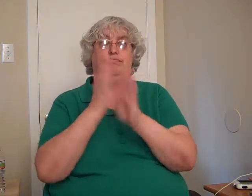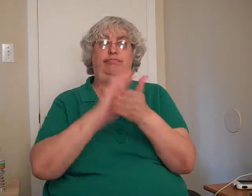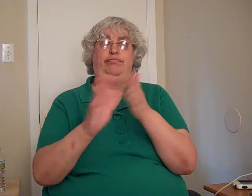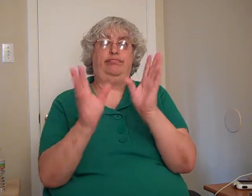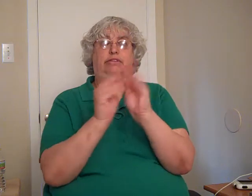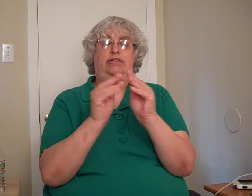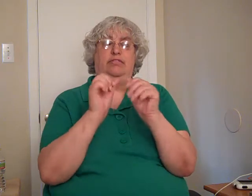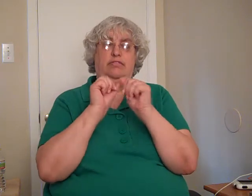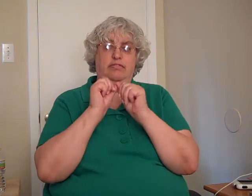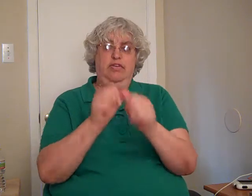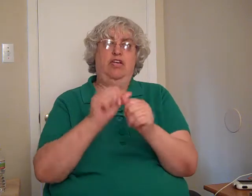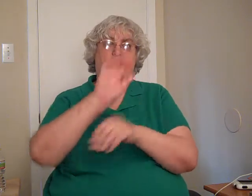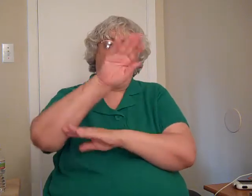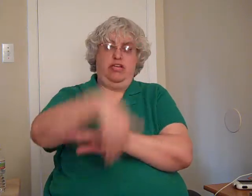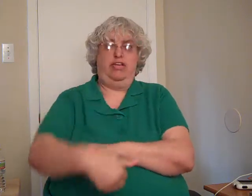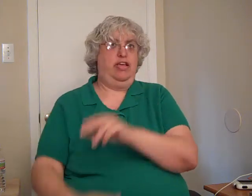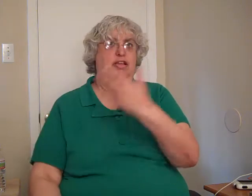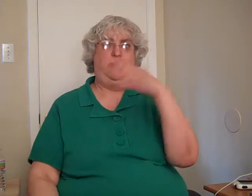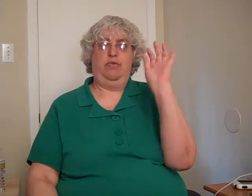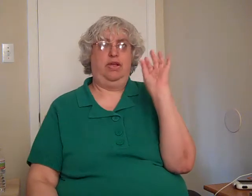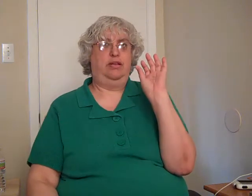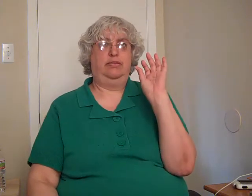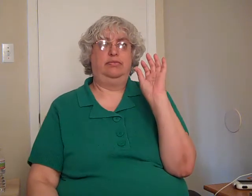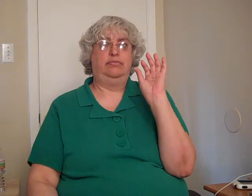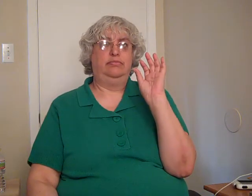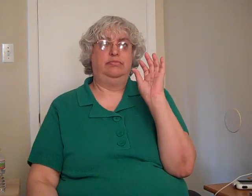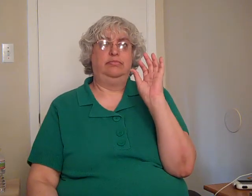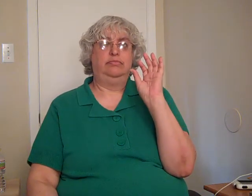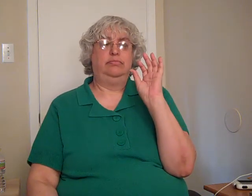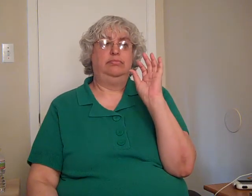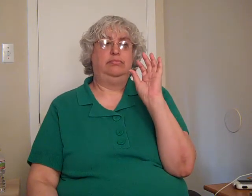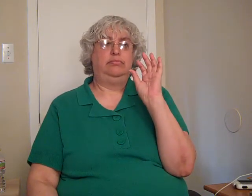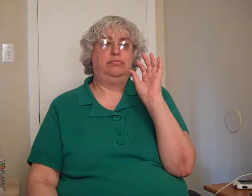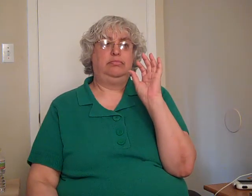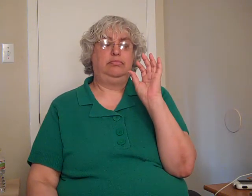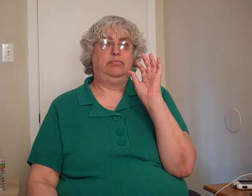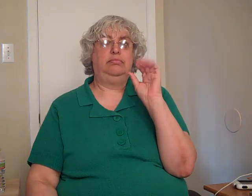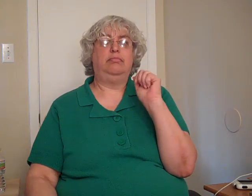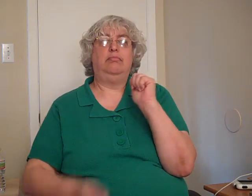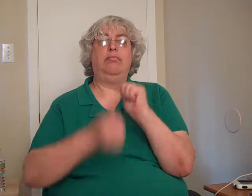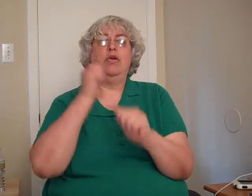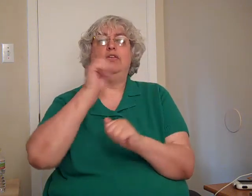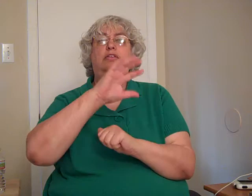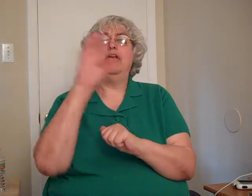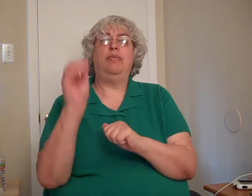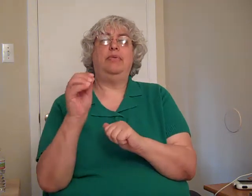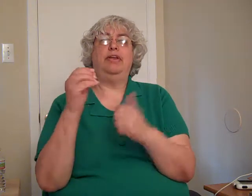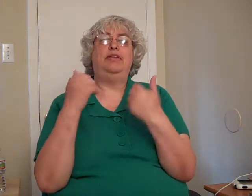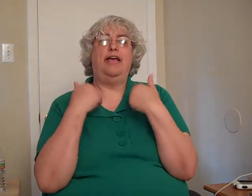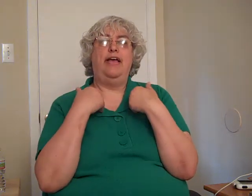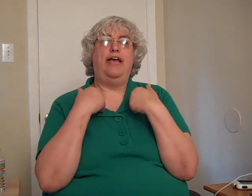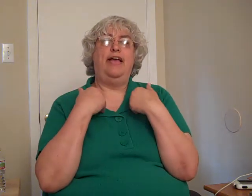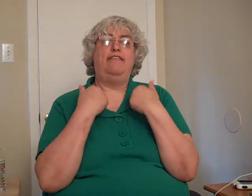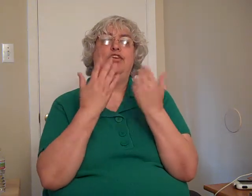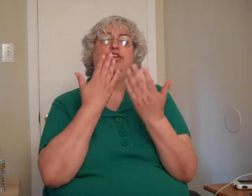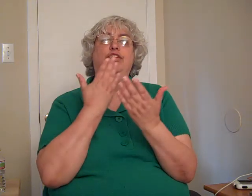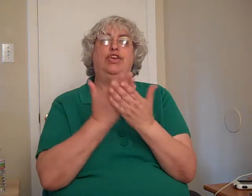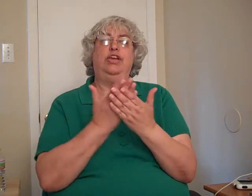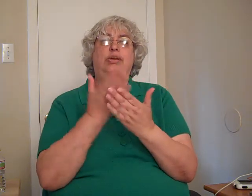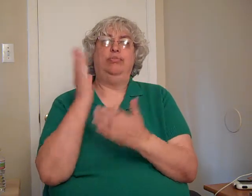there all night. Ladies and gentlemen, I guarantee you, most companies have a very good presentation that's